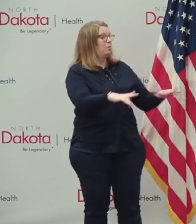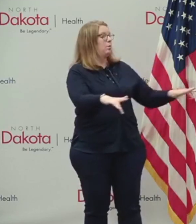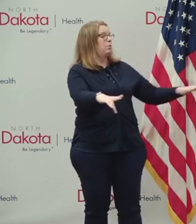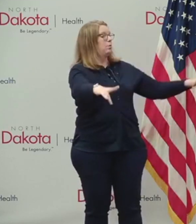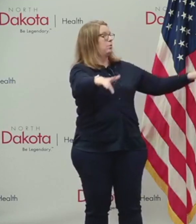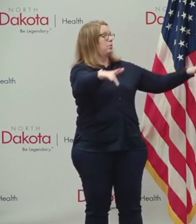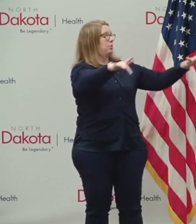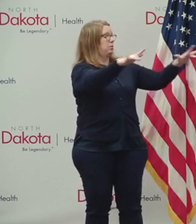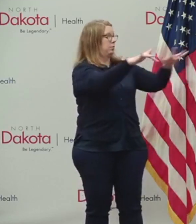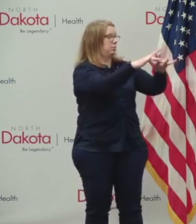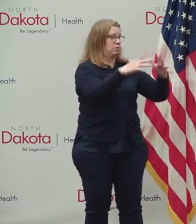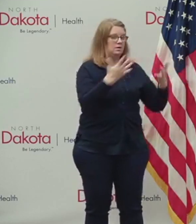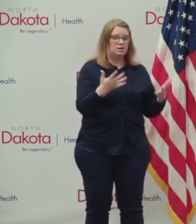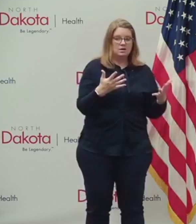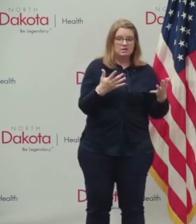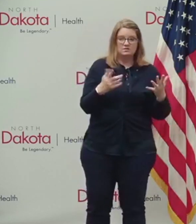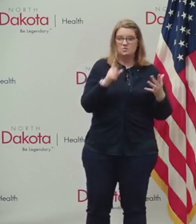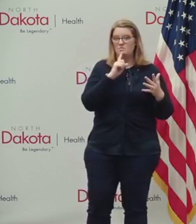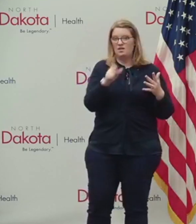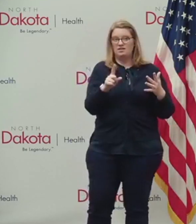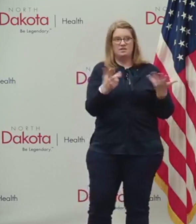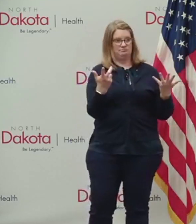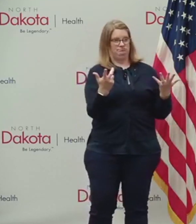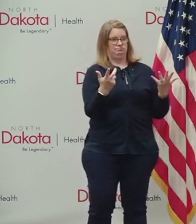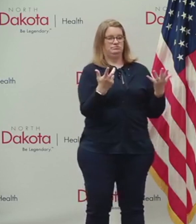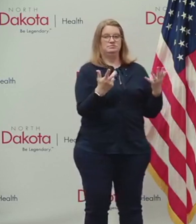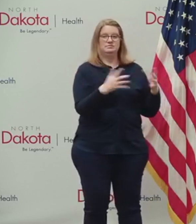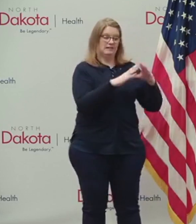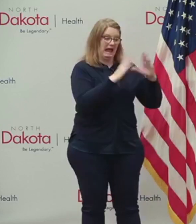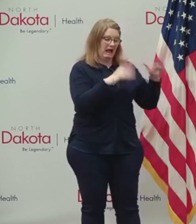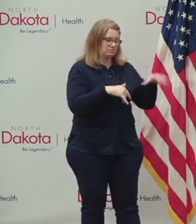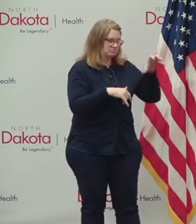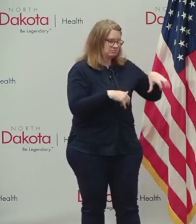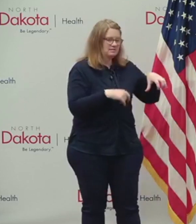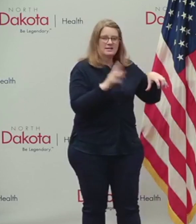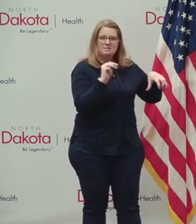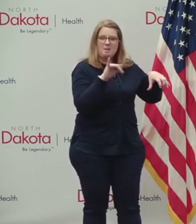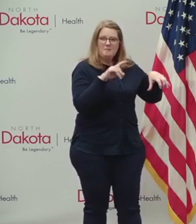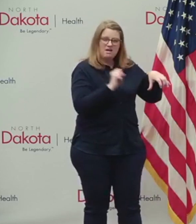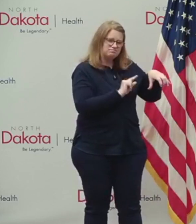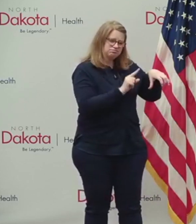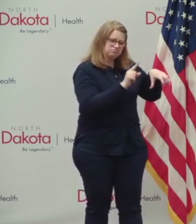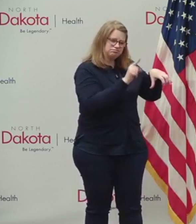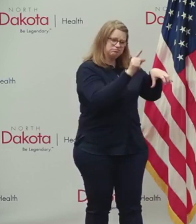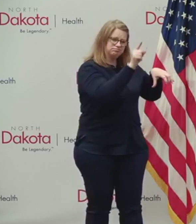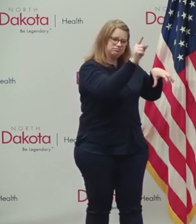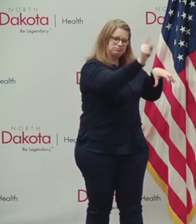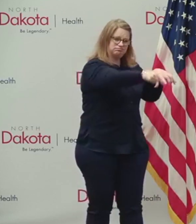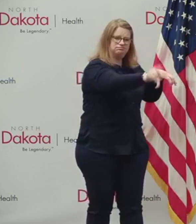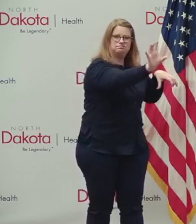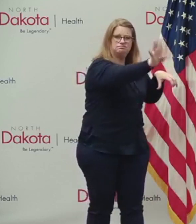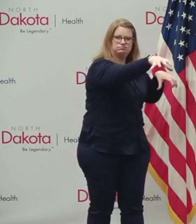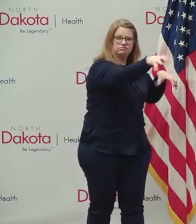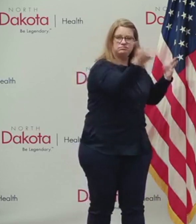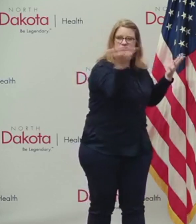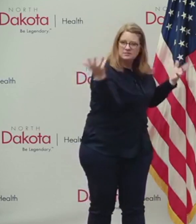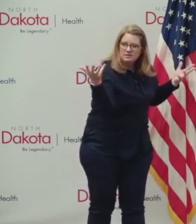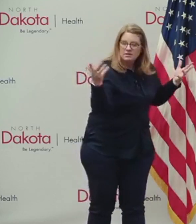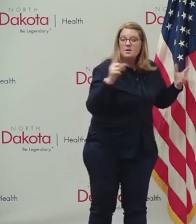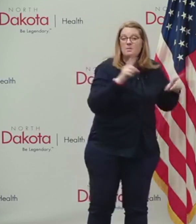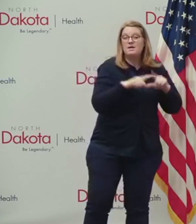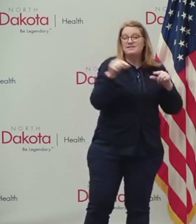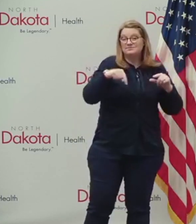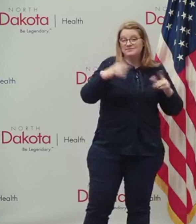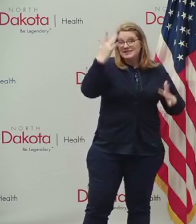land where it can be miles and miles between neighbors. And so we know that when we're dealing with this pandemic, that it really comes down to each